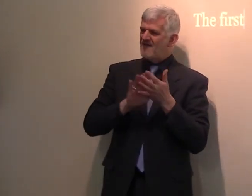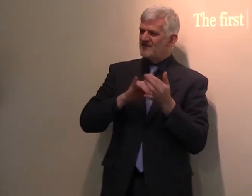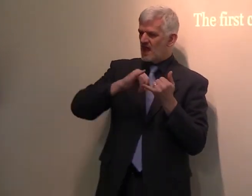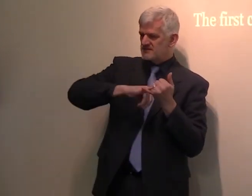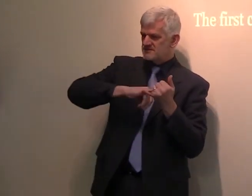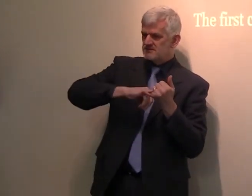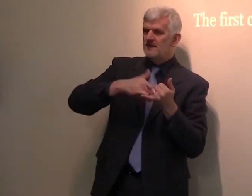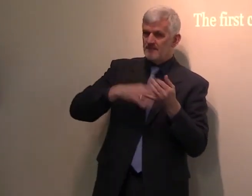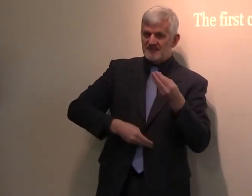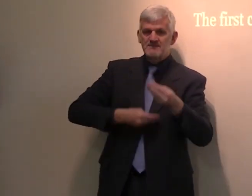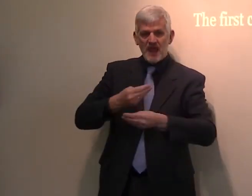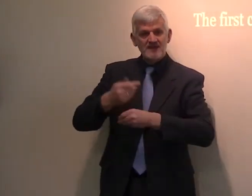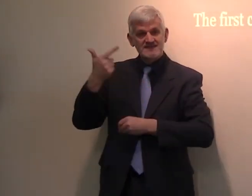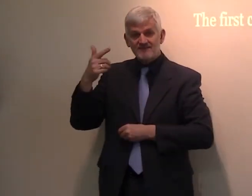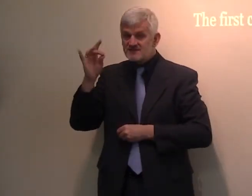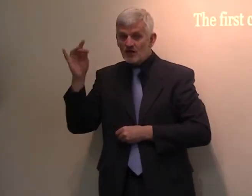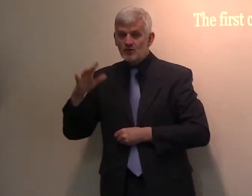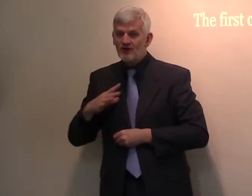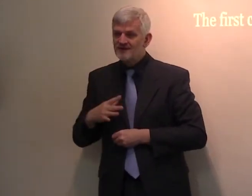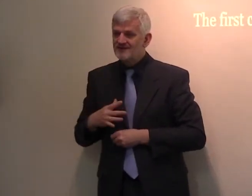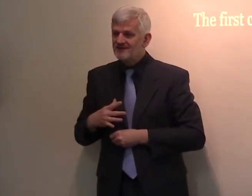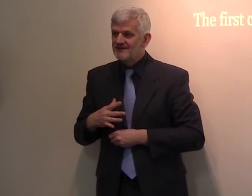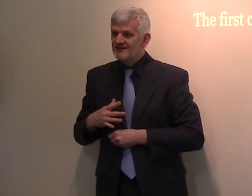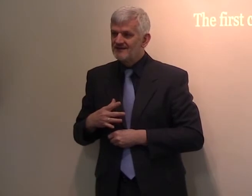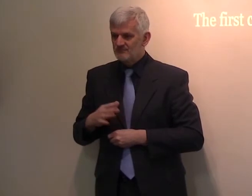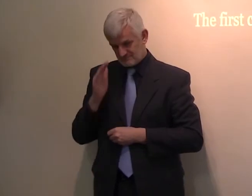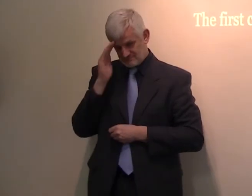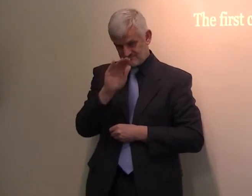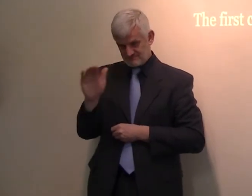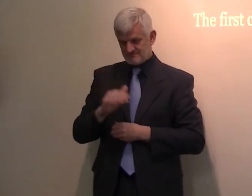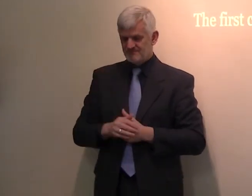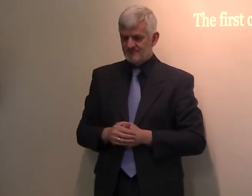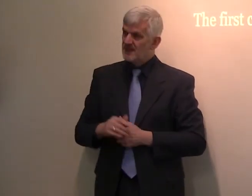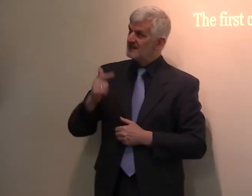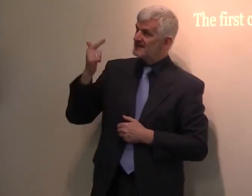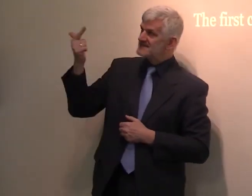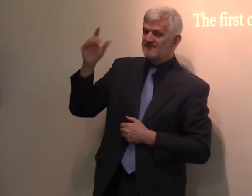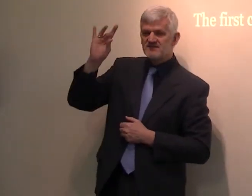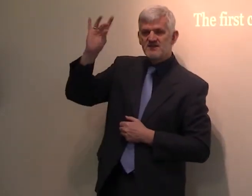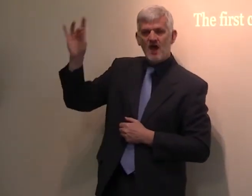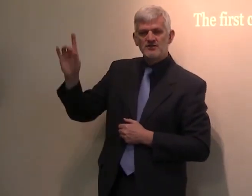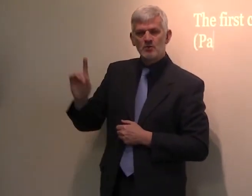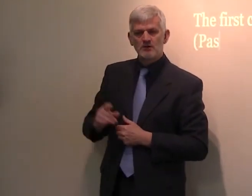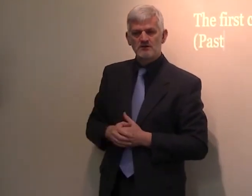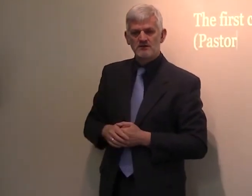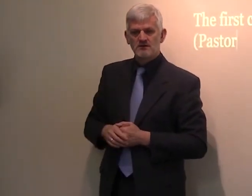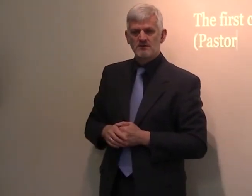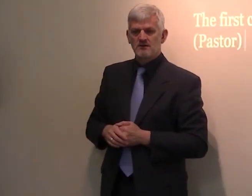seven stars. And to put it simply again, the seven stars are the seven ministers or pastors